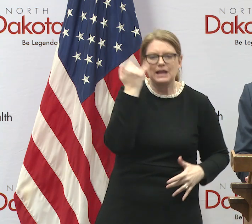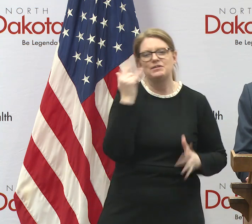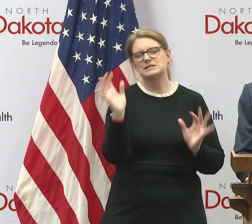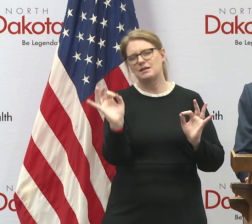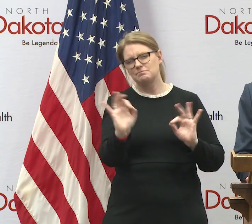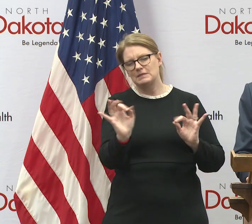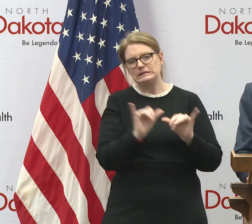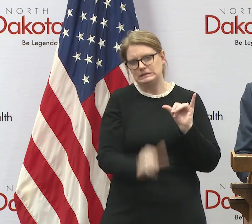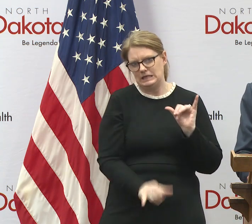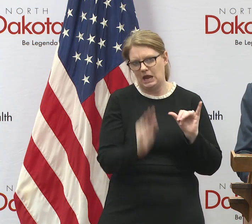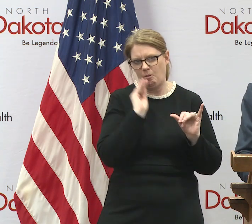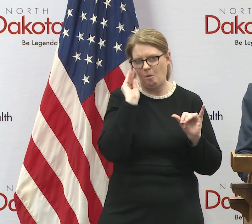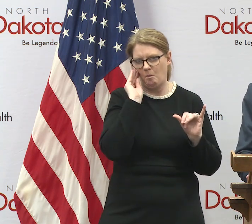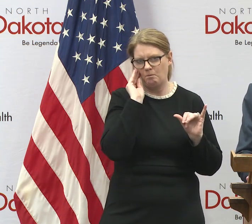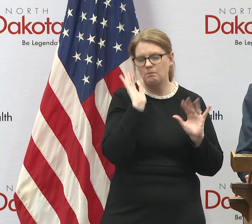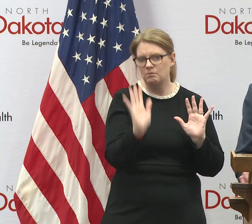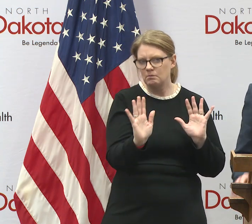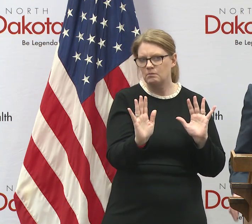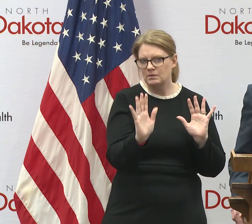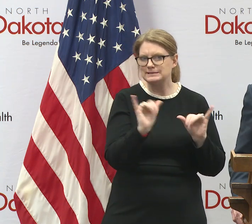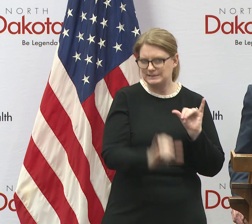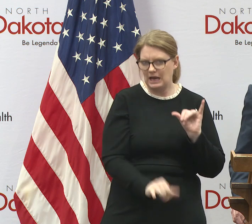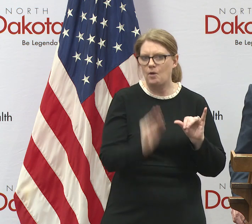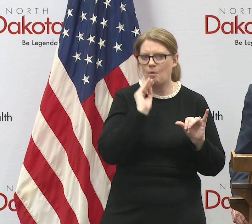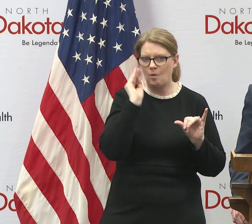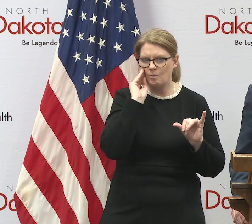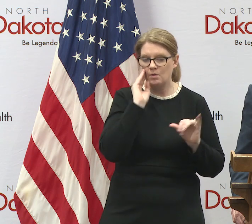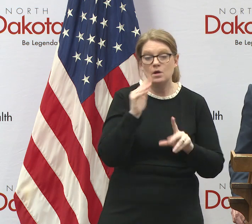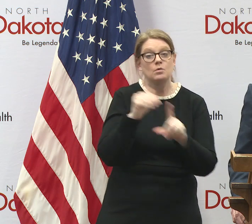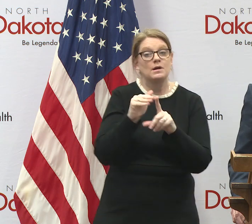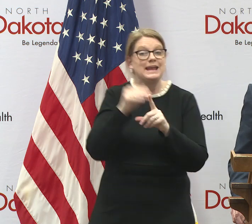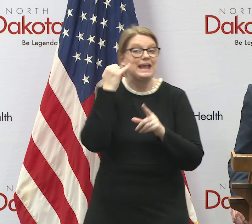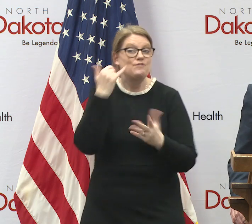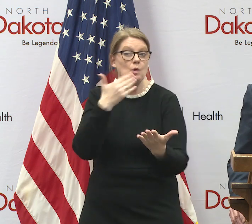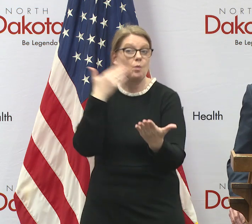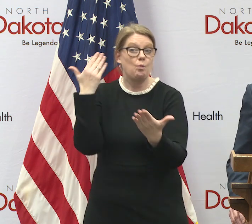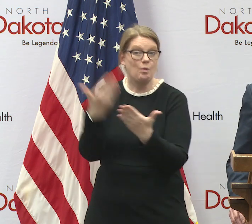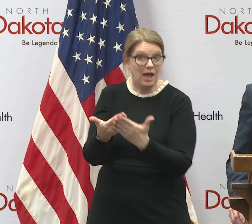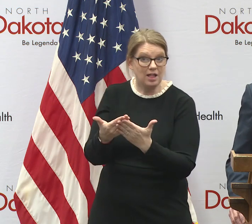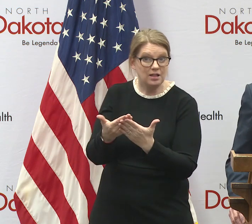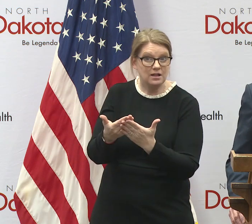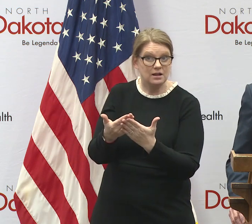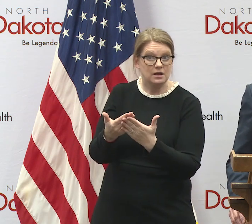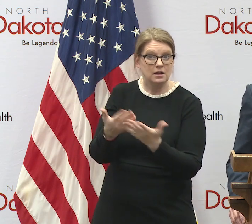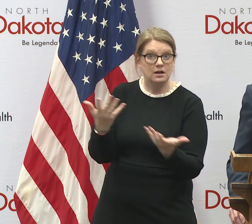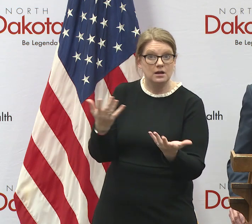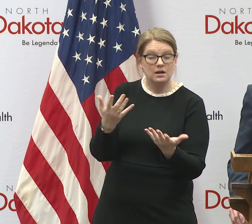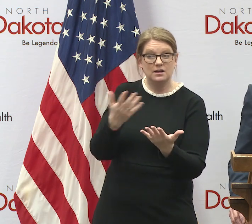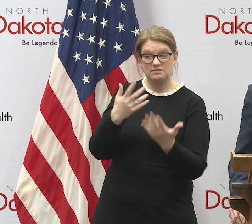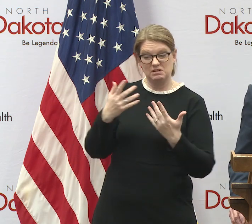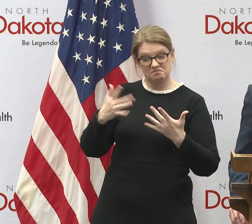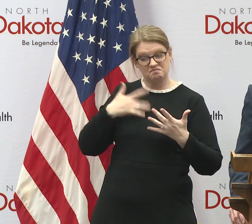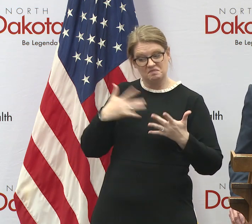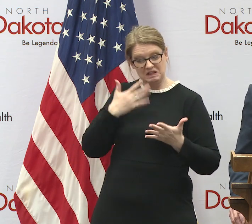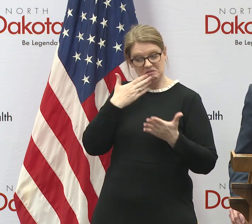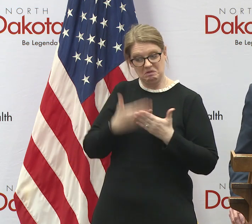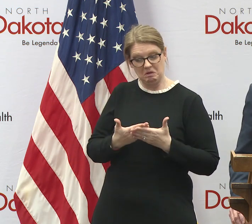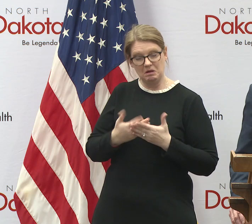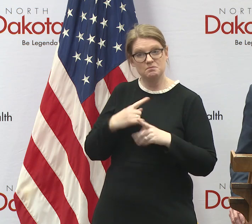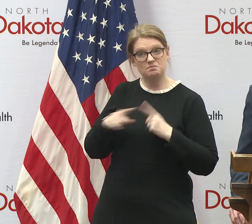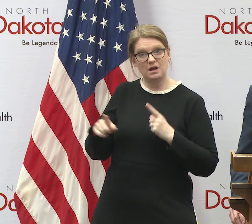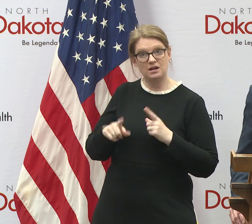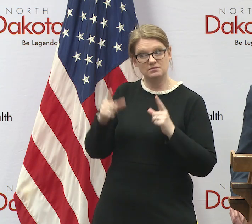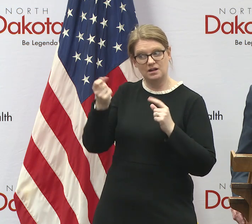minor. And a reminder that again, if you're well, but you've been in contact with someone who is